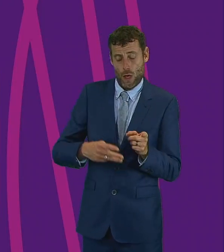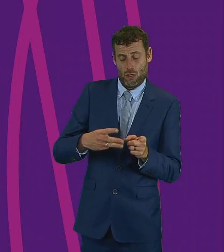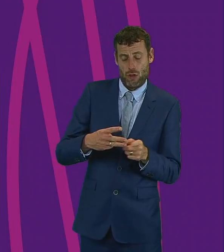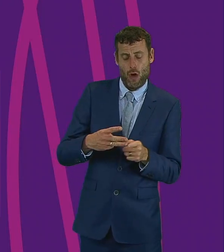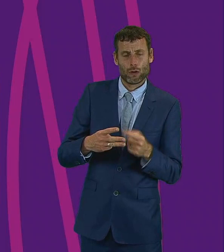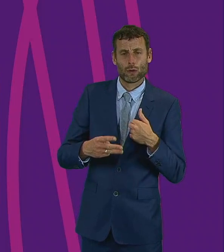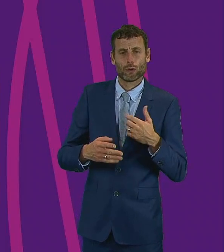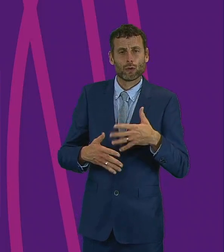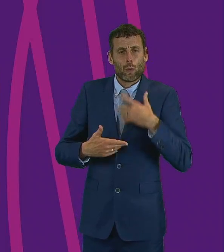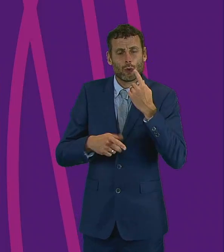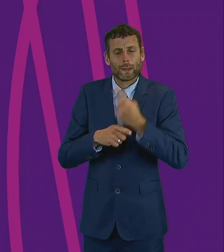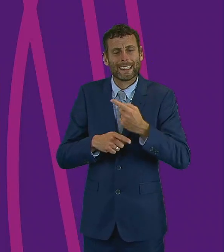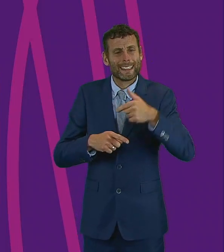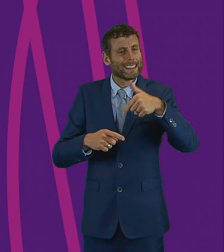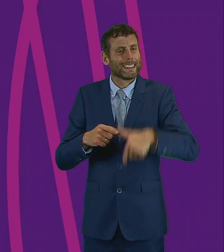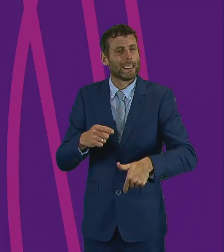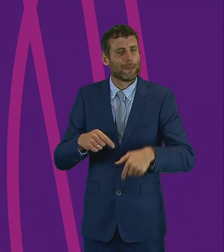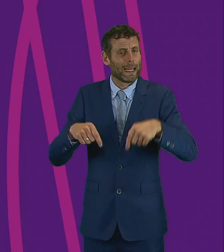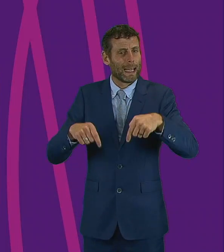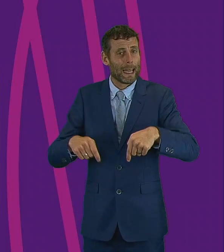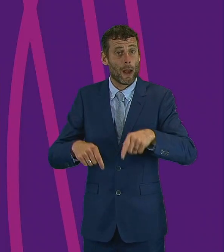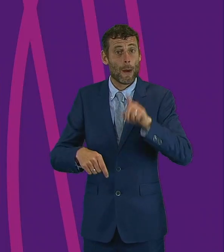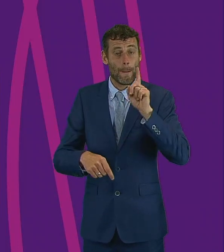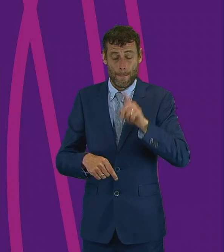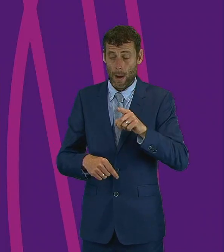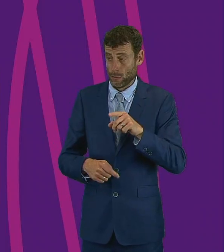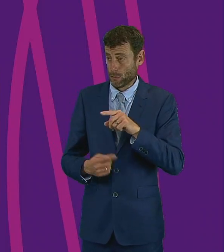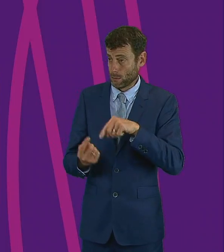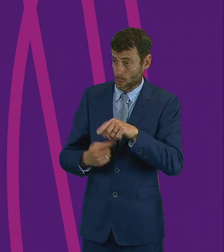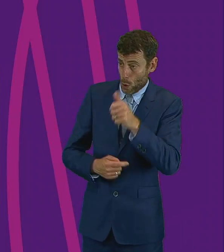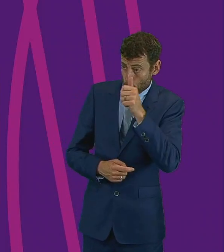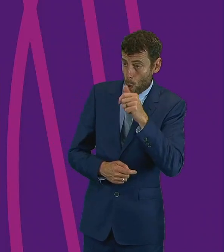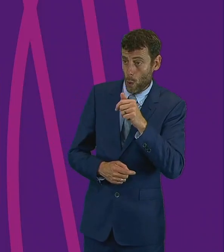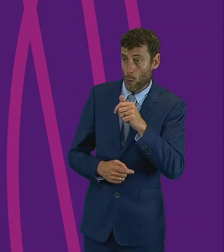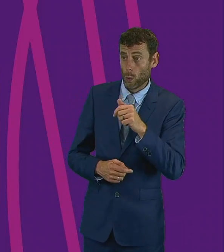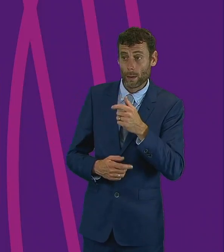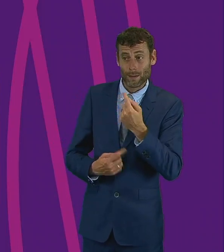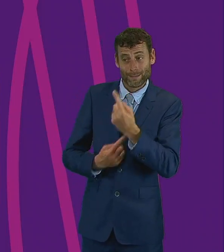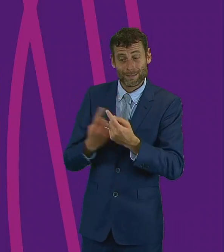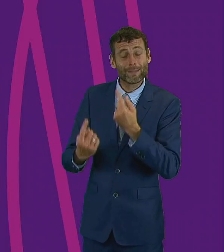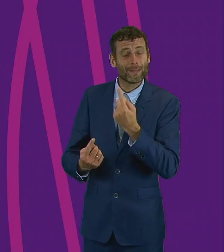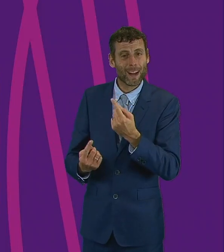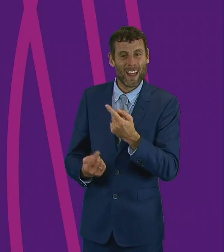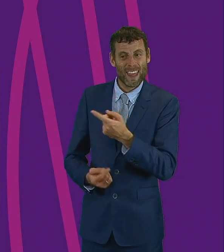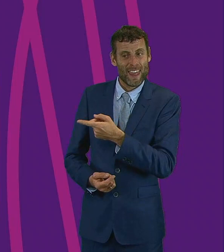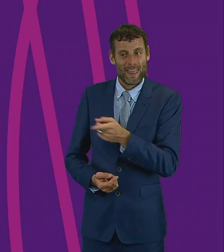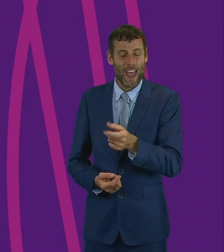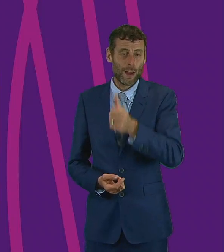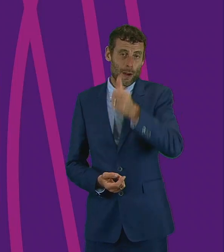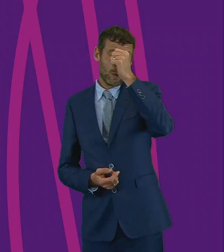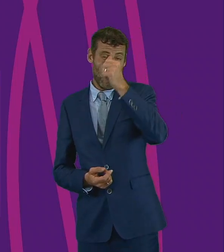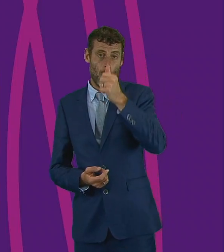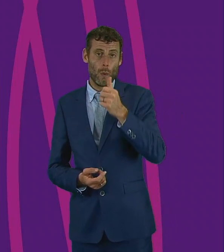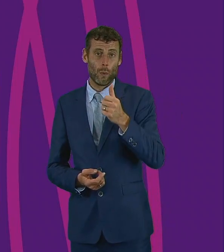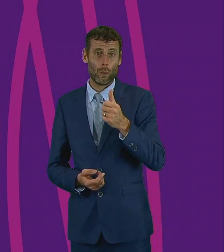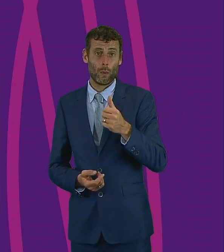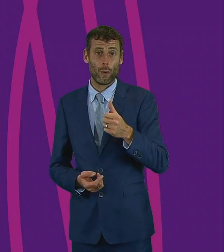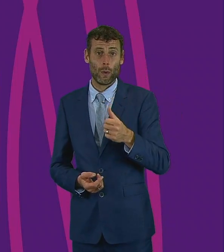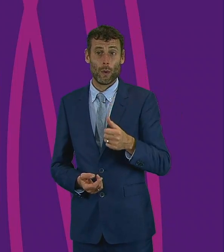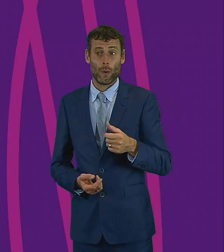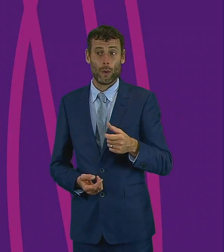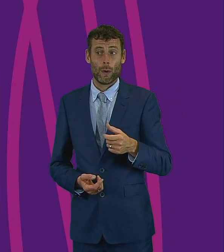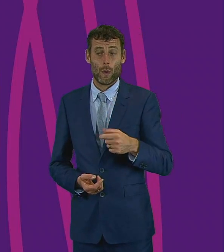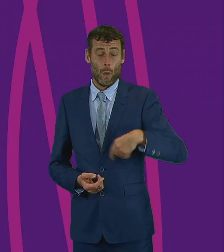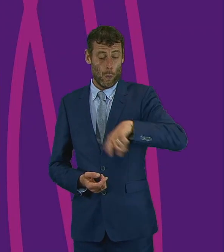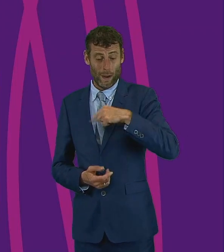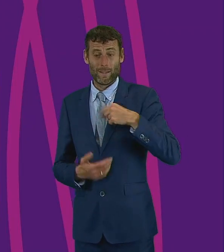detail here, but those who are close to this issue know probably more than most members do, we have worked very hard